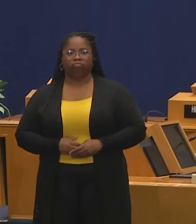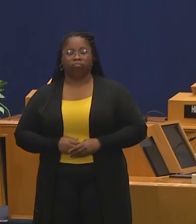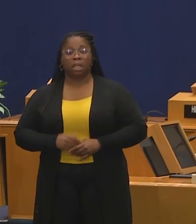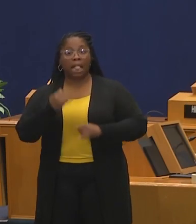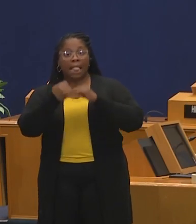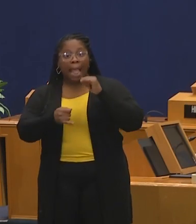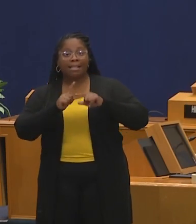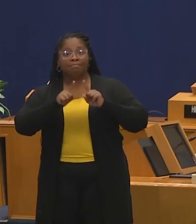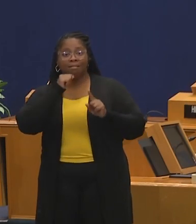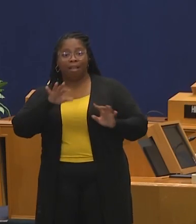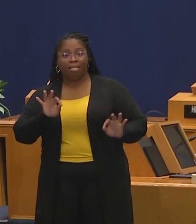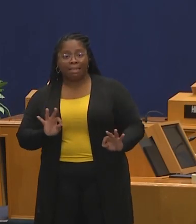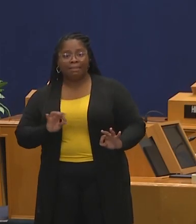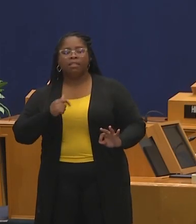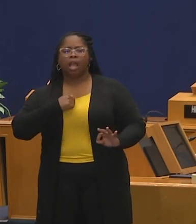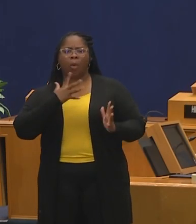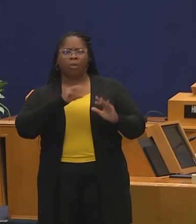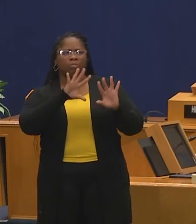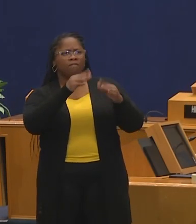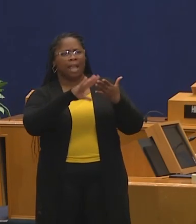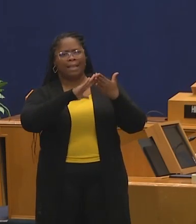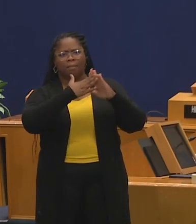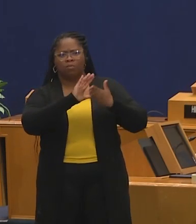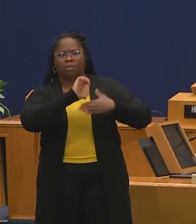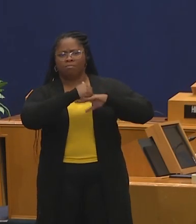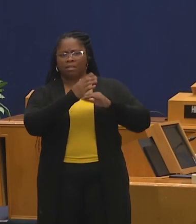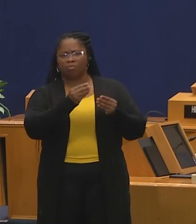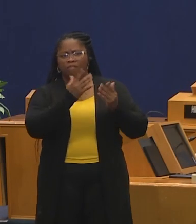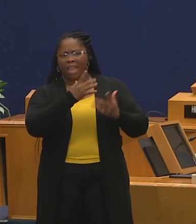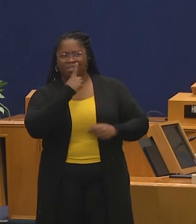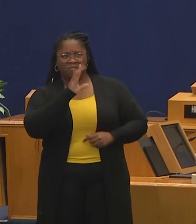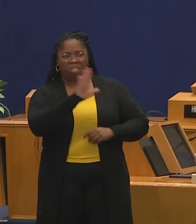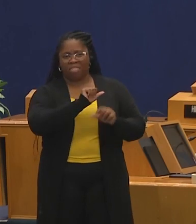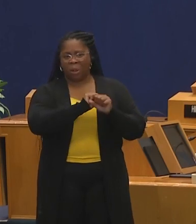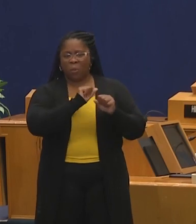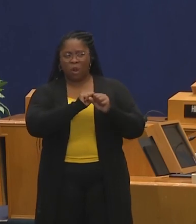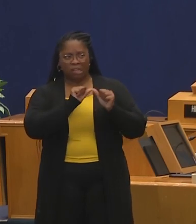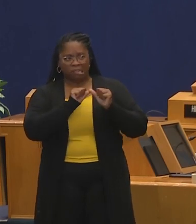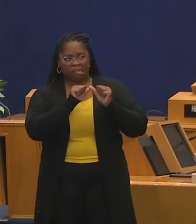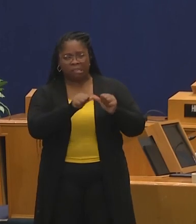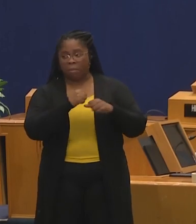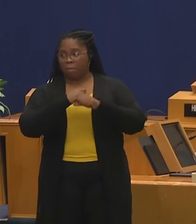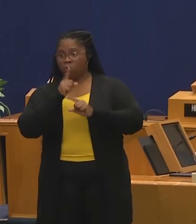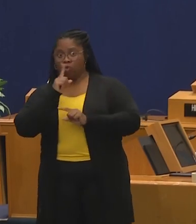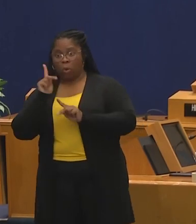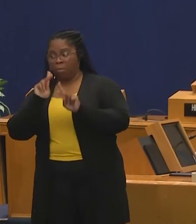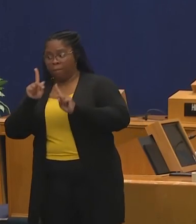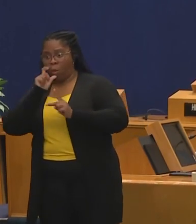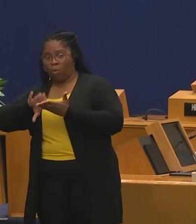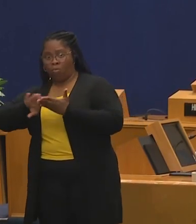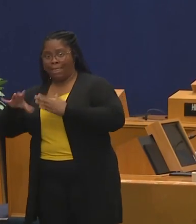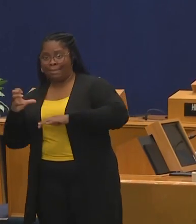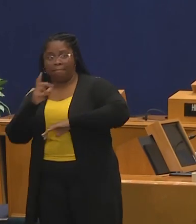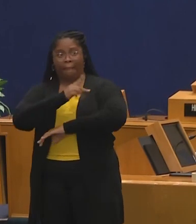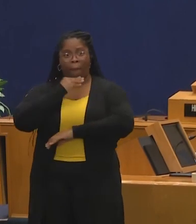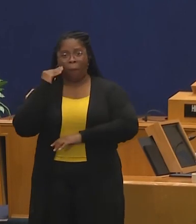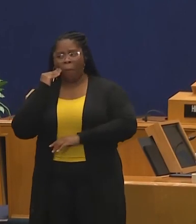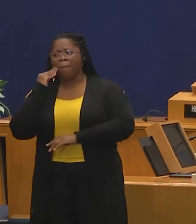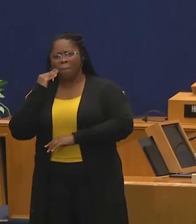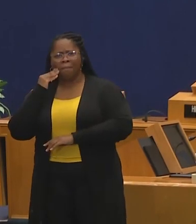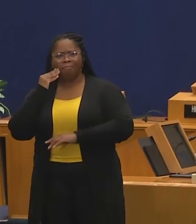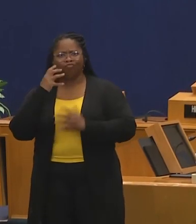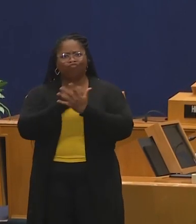our community-based providers for their continued work to ensure that those returning home have a chance to succeed in their communities